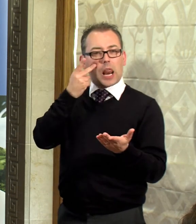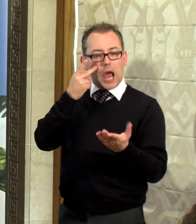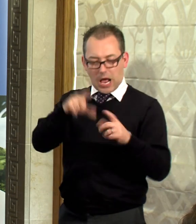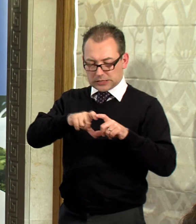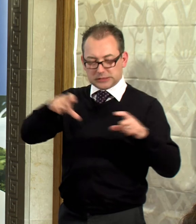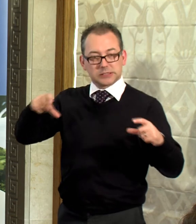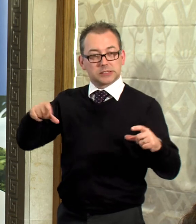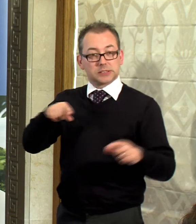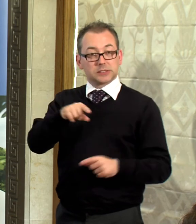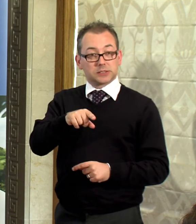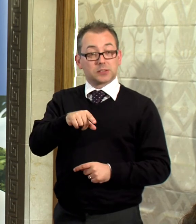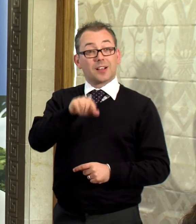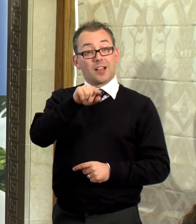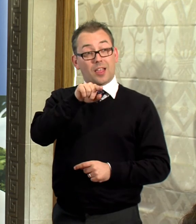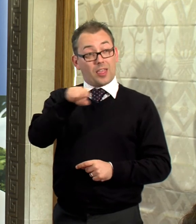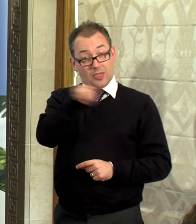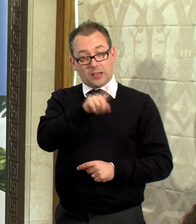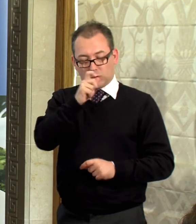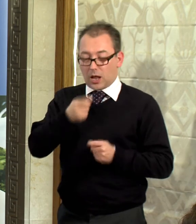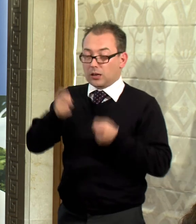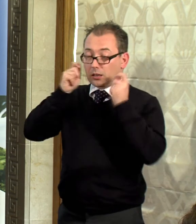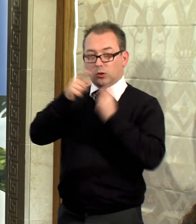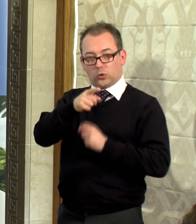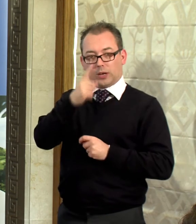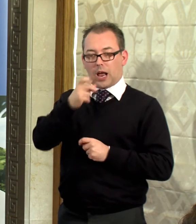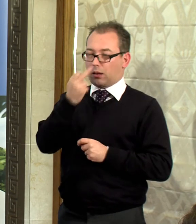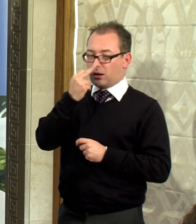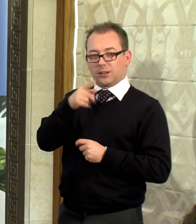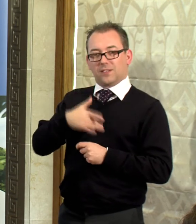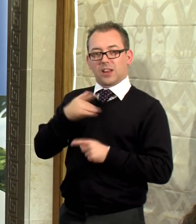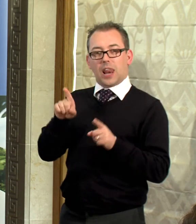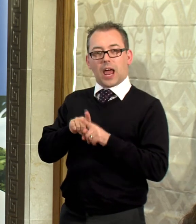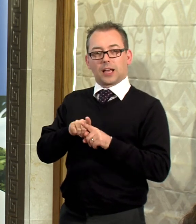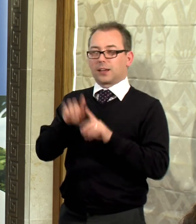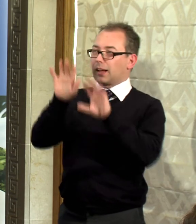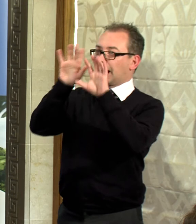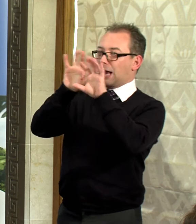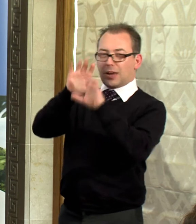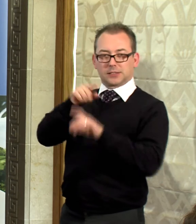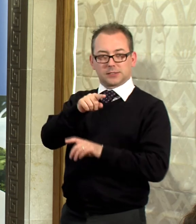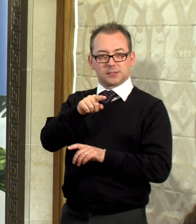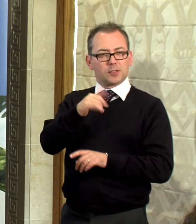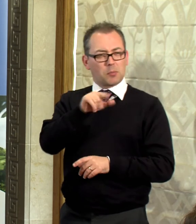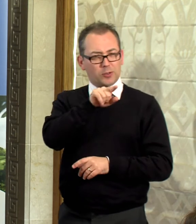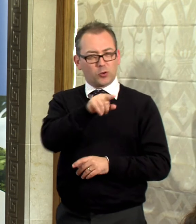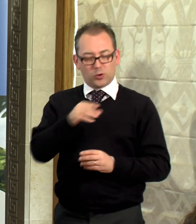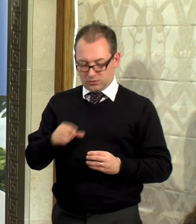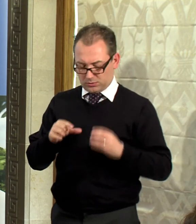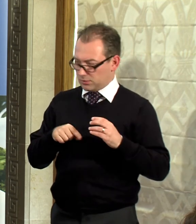which give an idea of what it's like to have cataracts. So if you want to experiment now, you've perhaps been waiting to have a go with